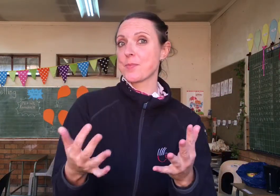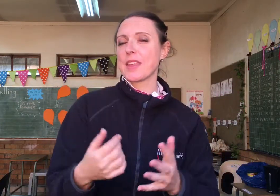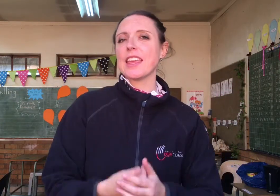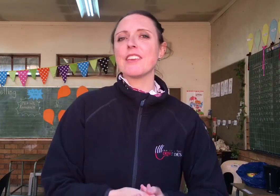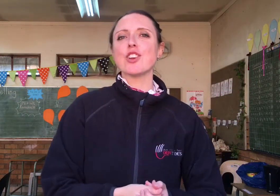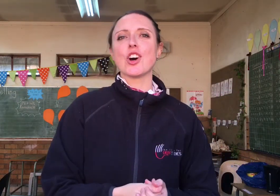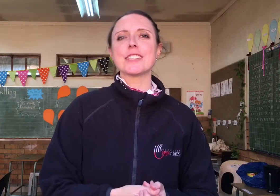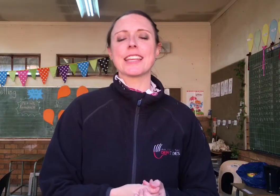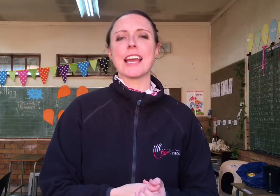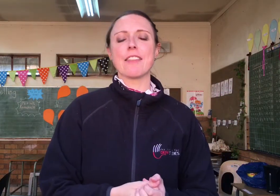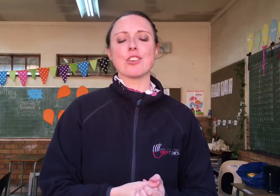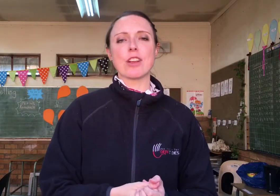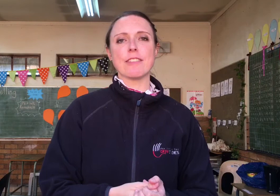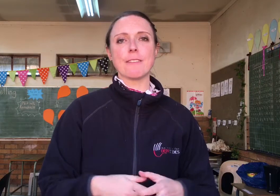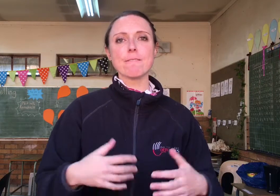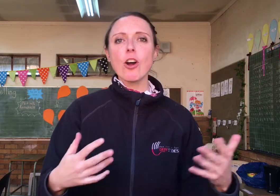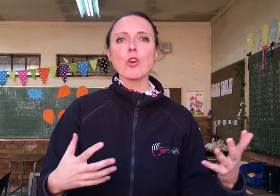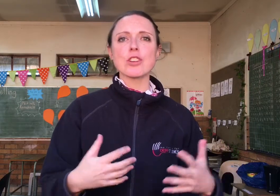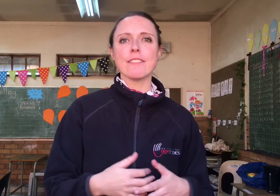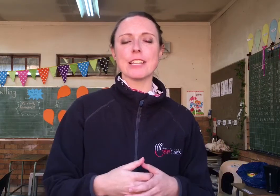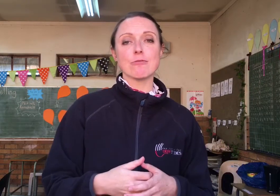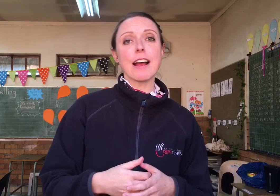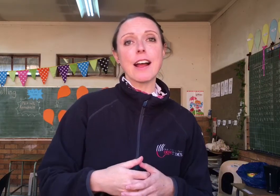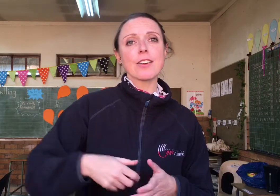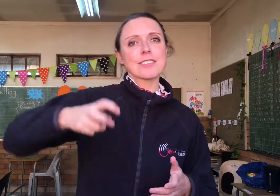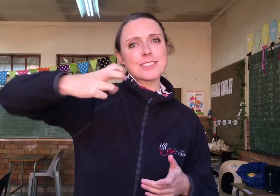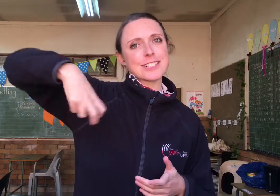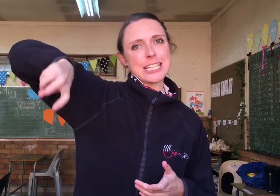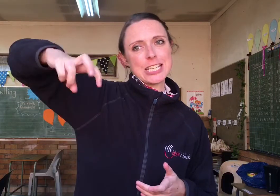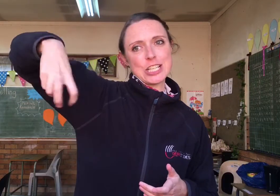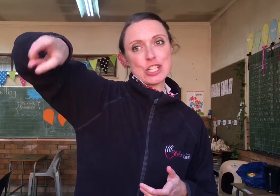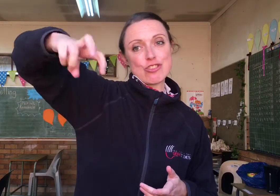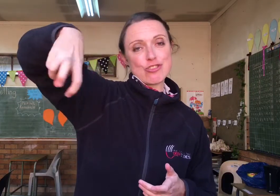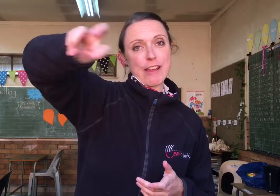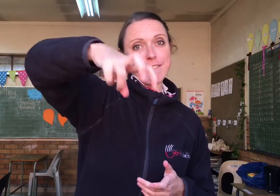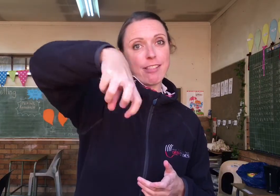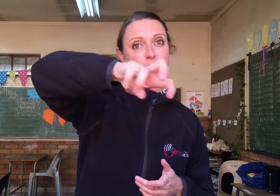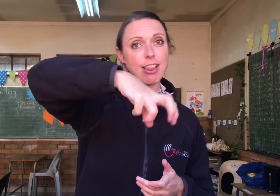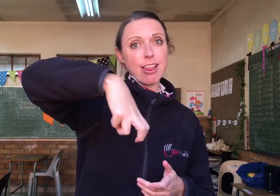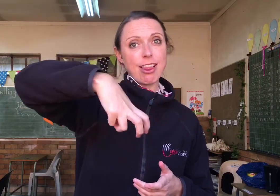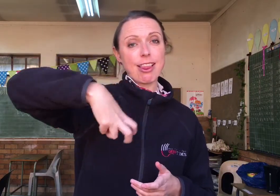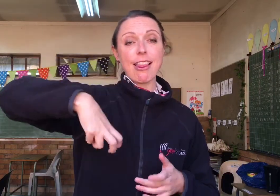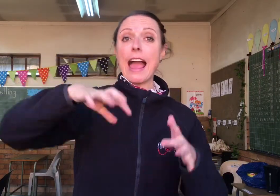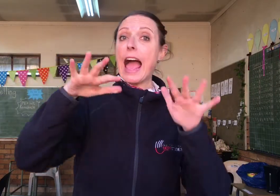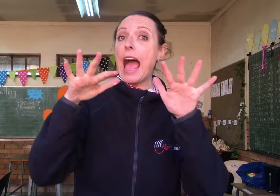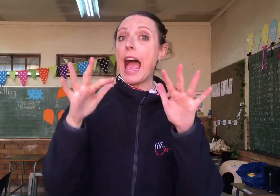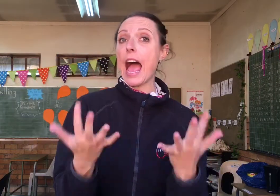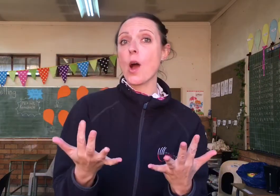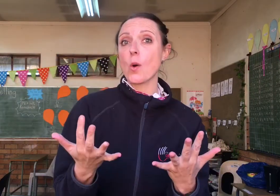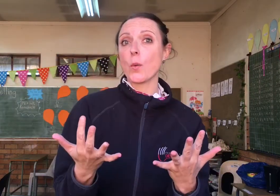If you're asking how they're traveling far or traveling around, travel, how?